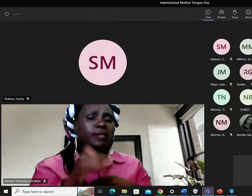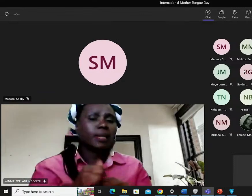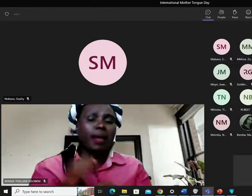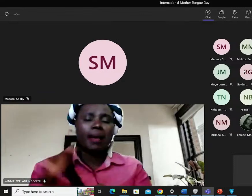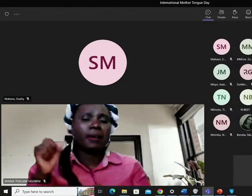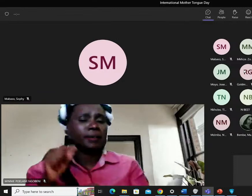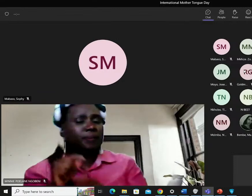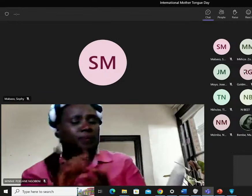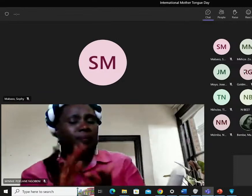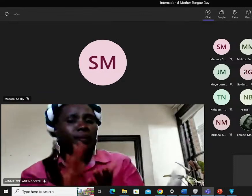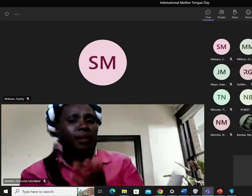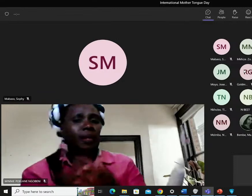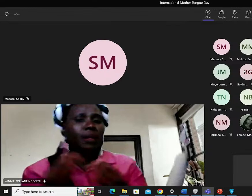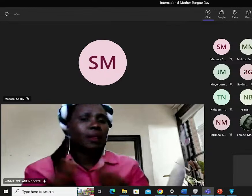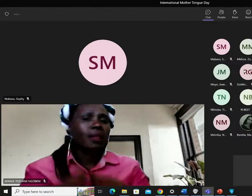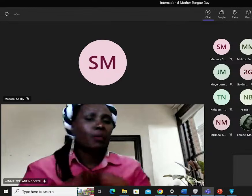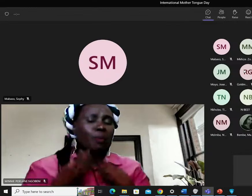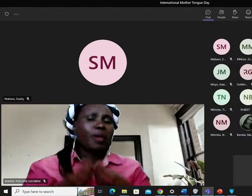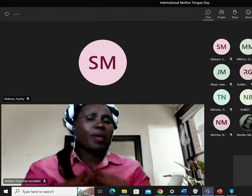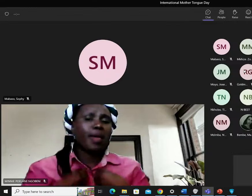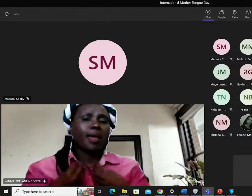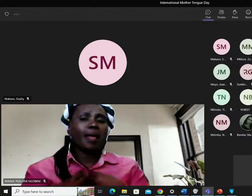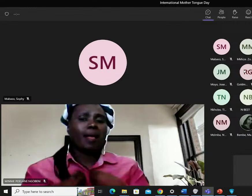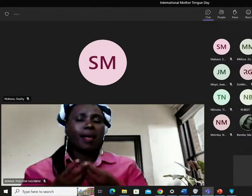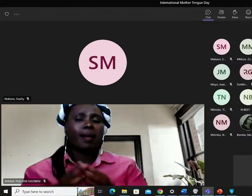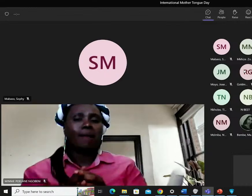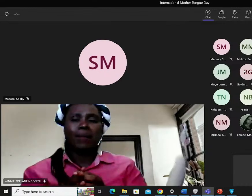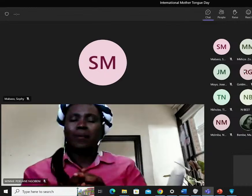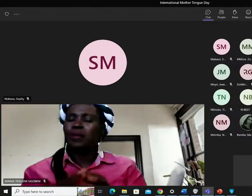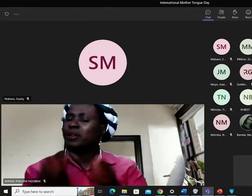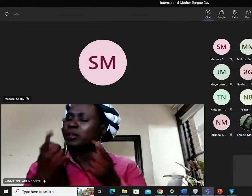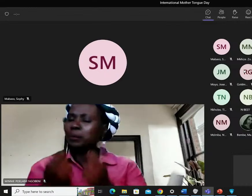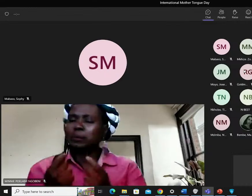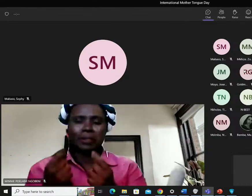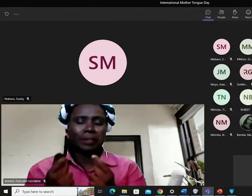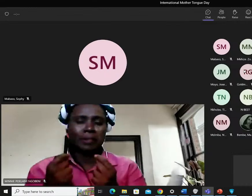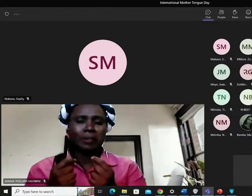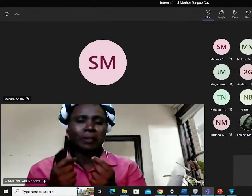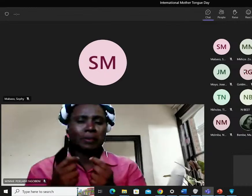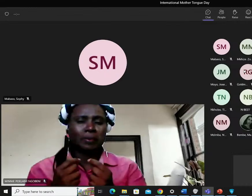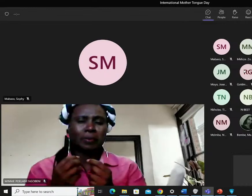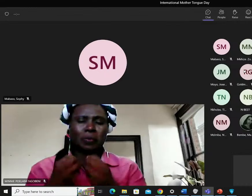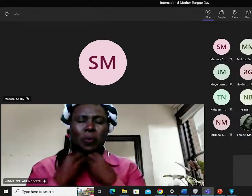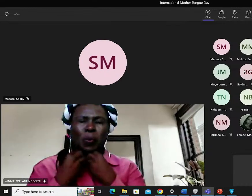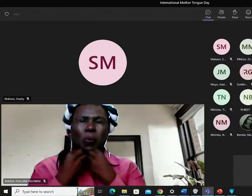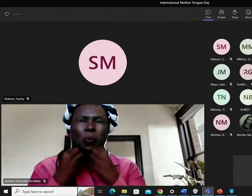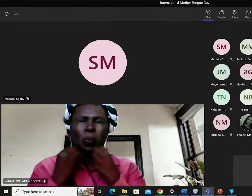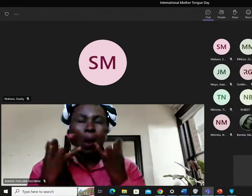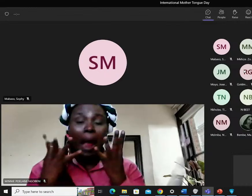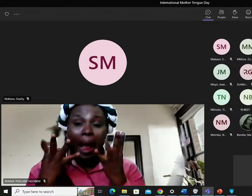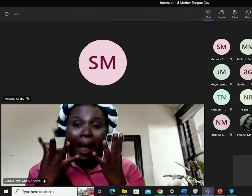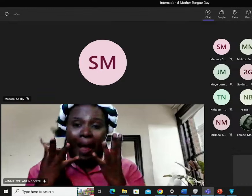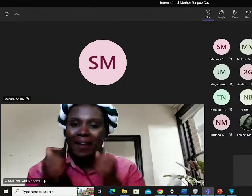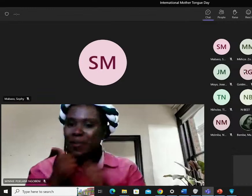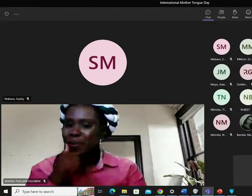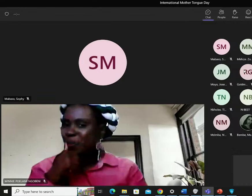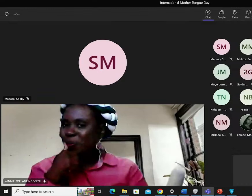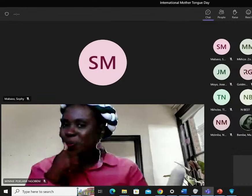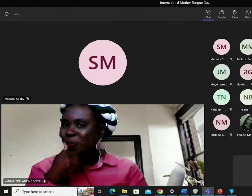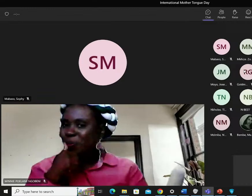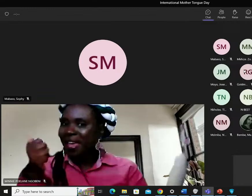The poets, niwenze lomsitho bethuna wamnandi ngolona